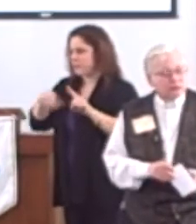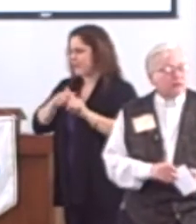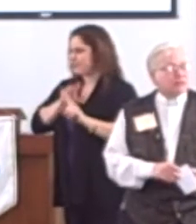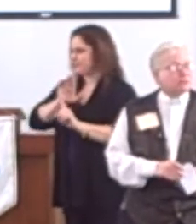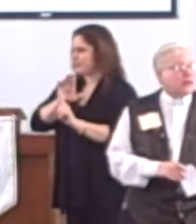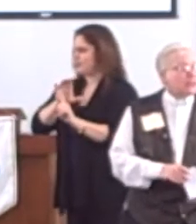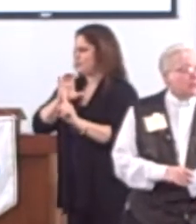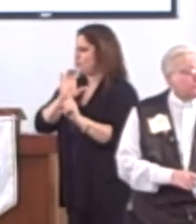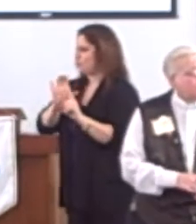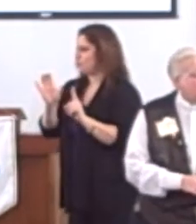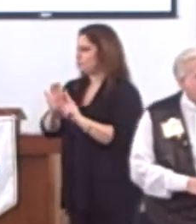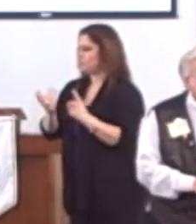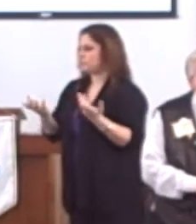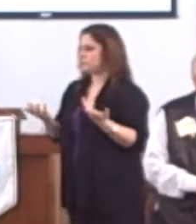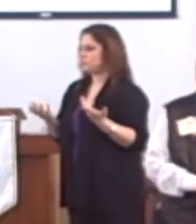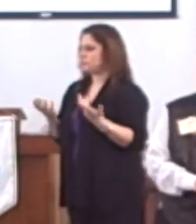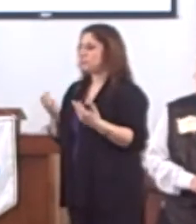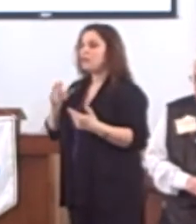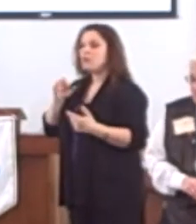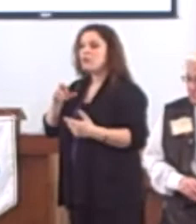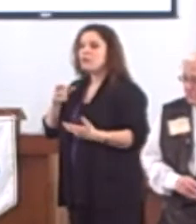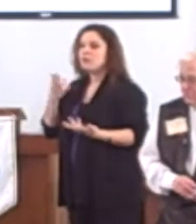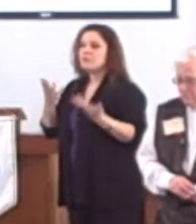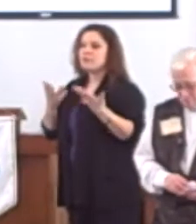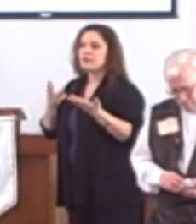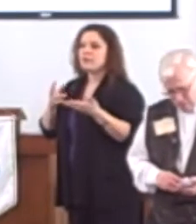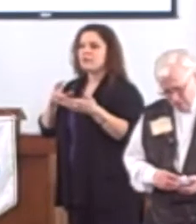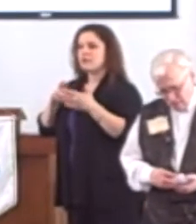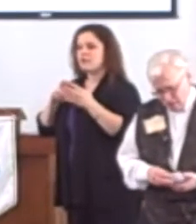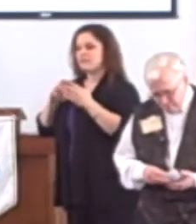Maybe it's making a financial donation.